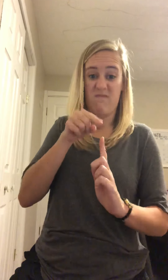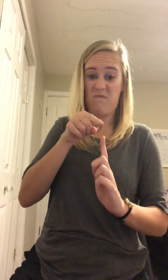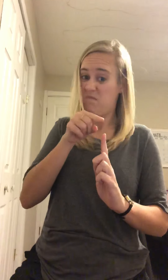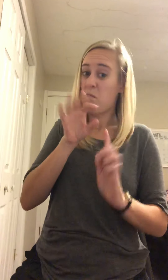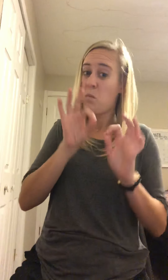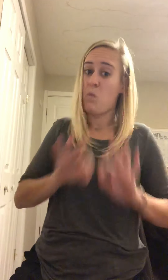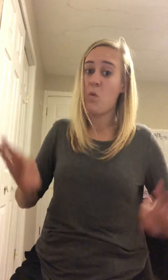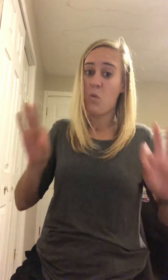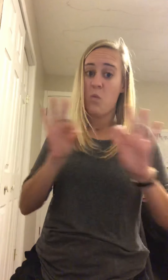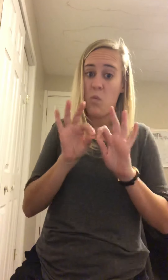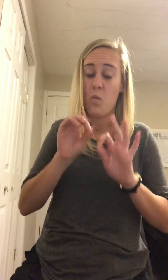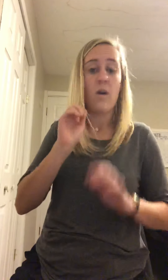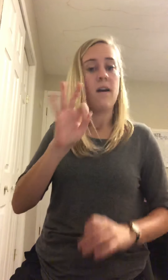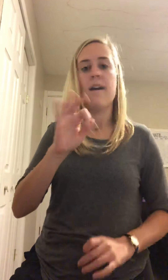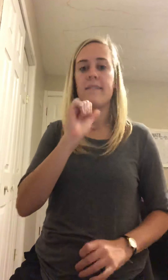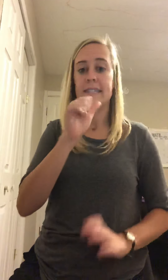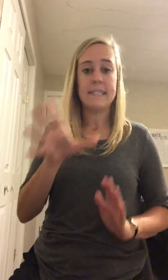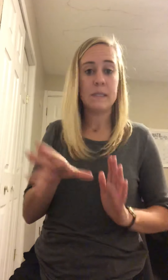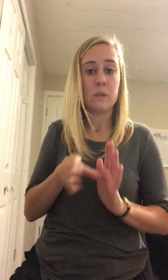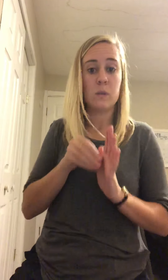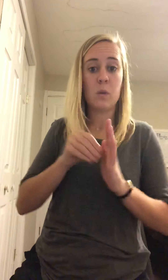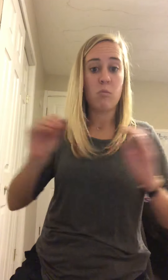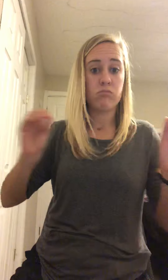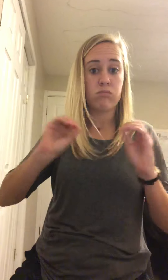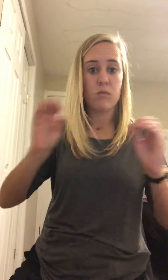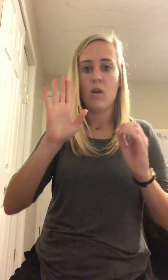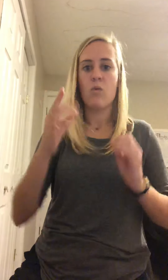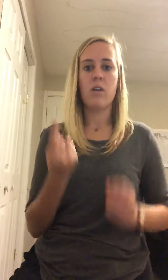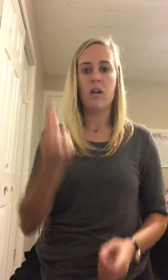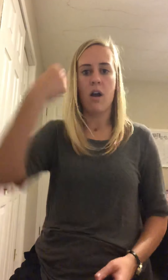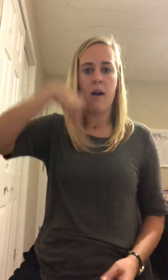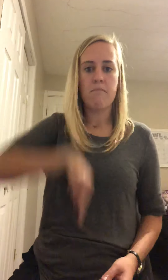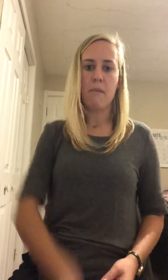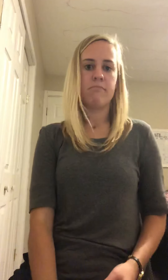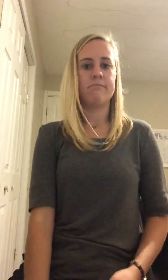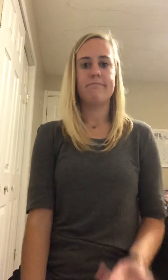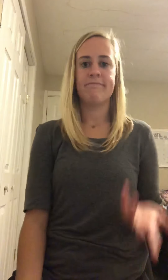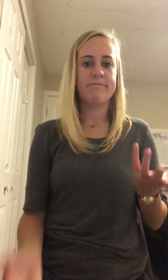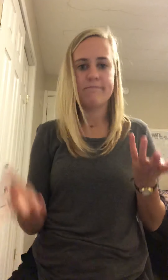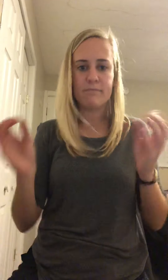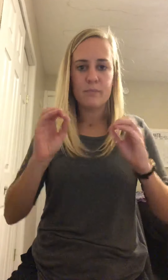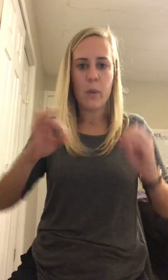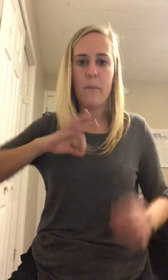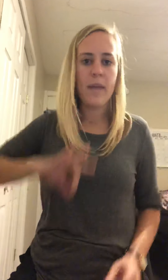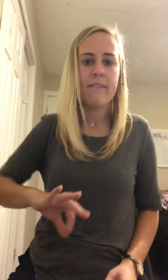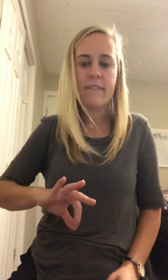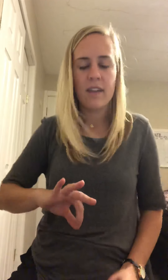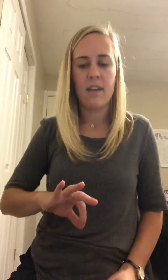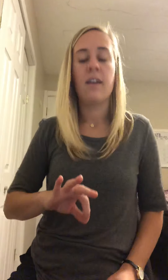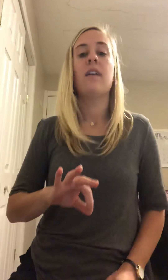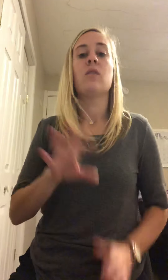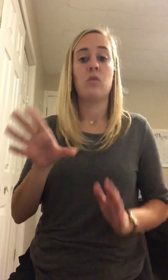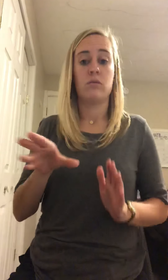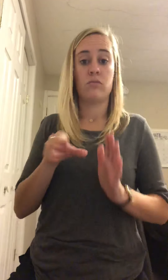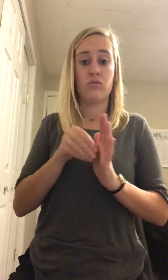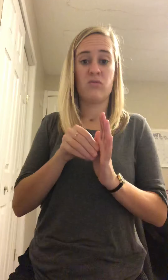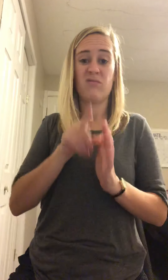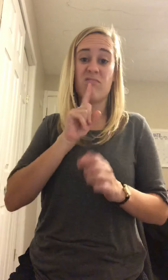simply pass through your digestive system and out of your body. Absorption technically is going to involve moving the products of